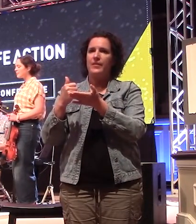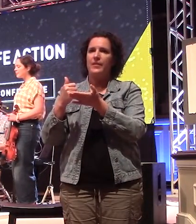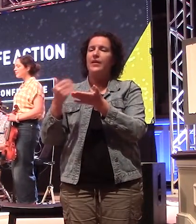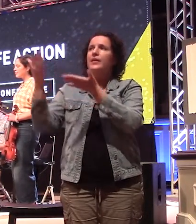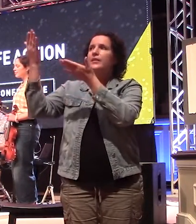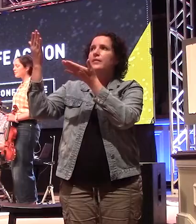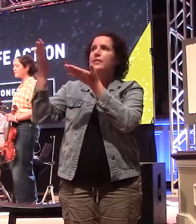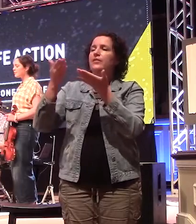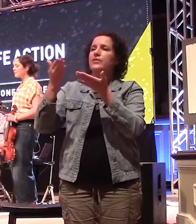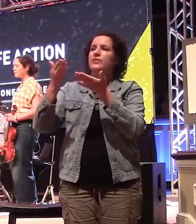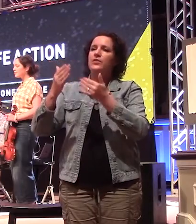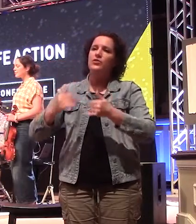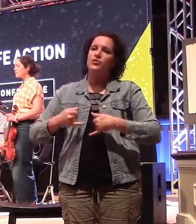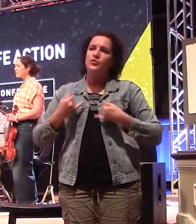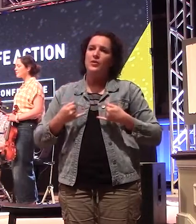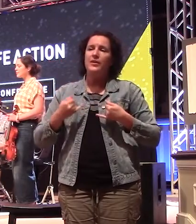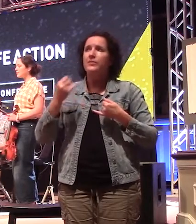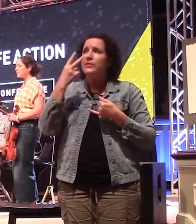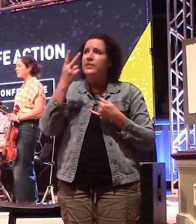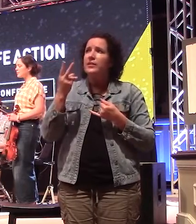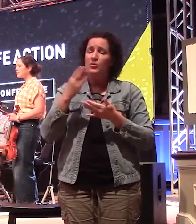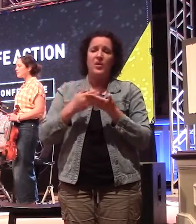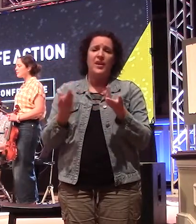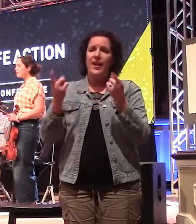Give us the joy of seeing what happens